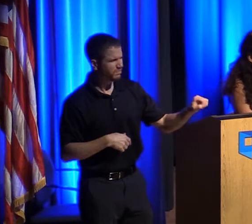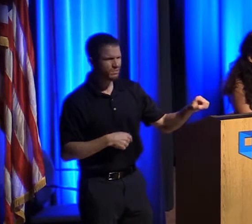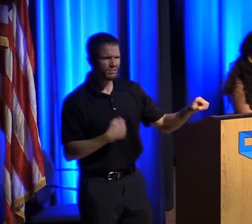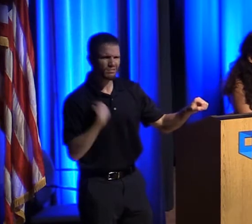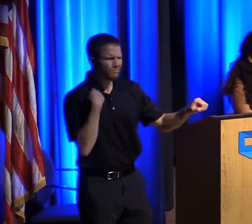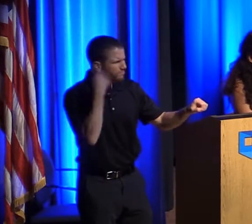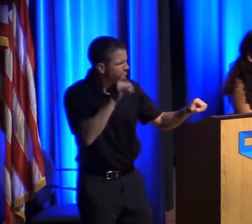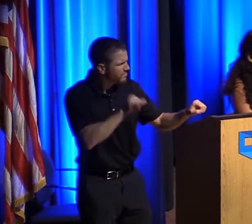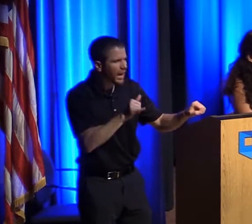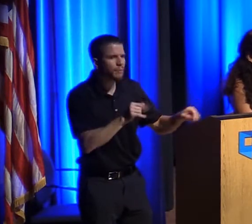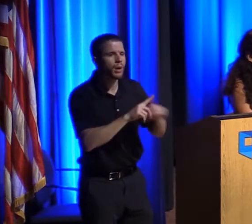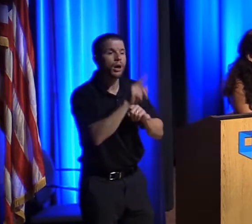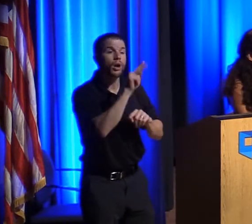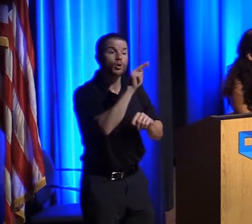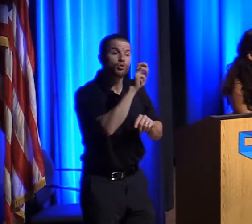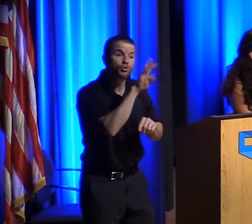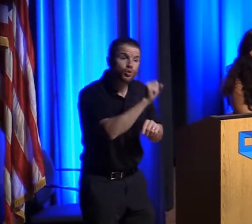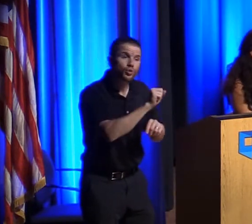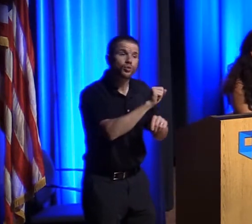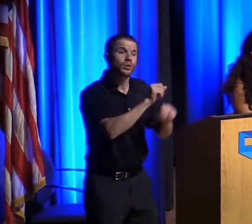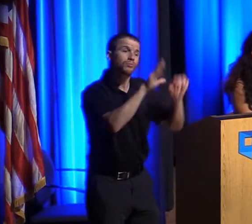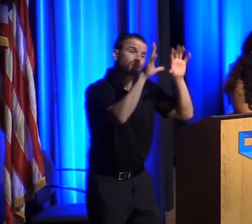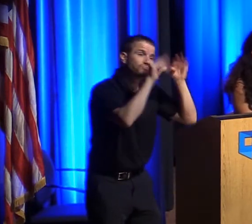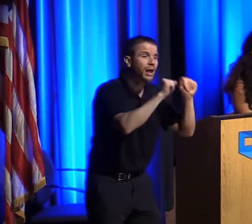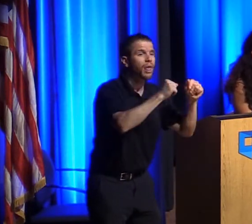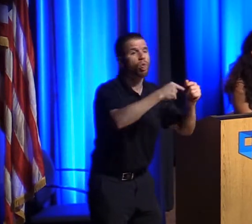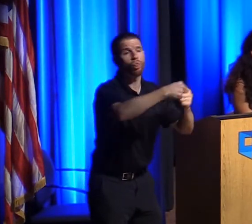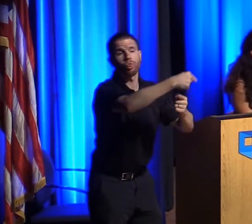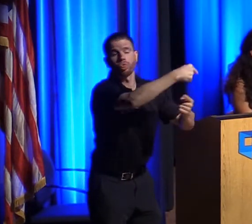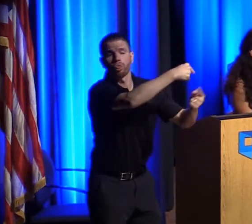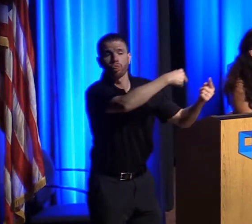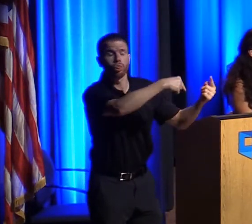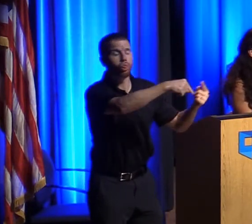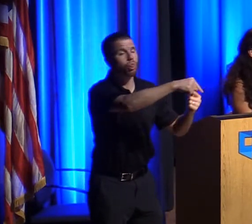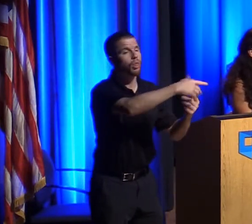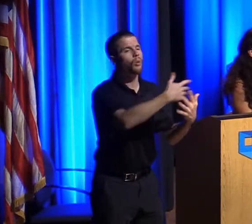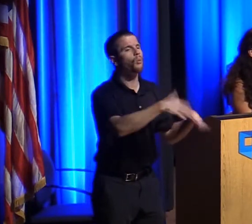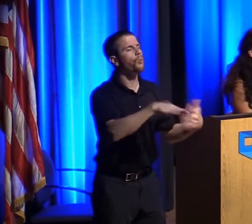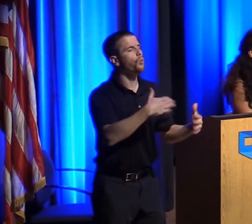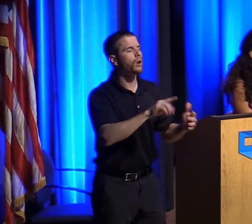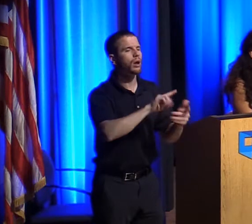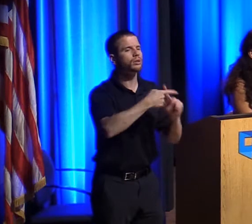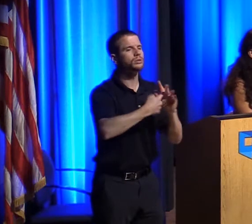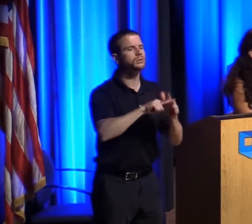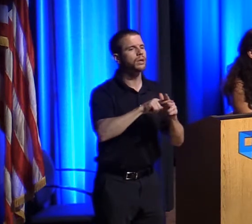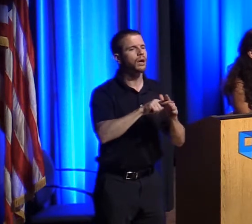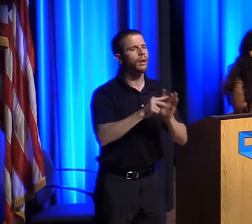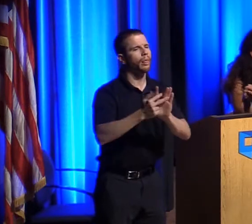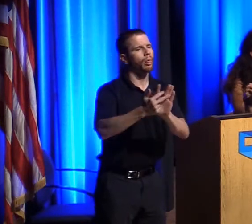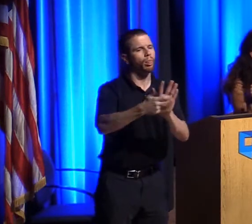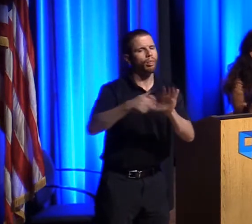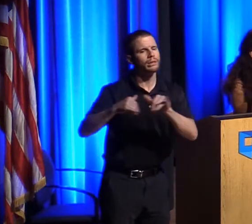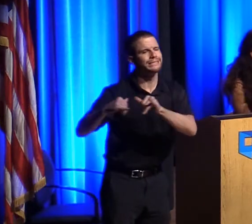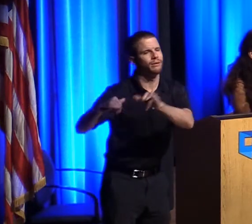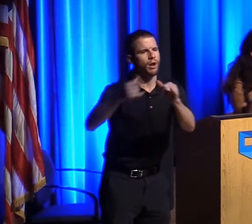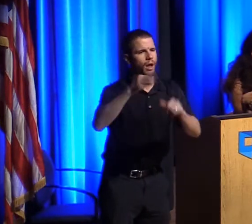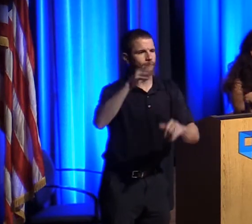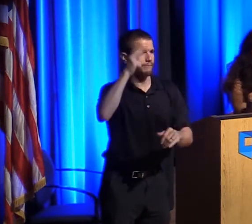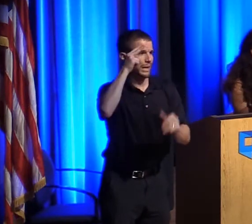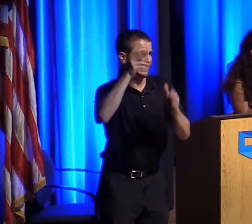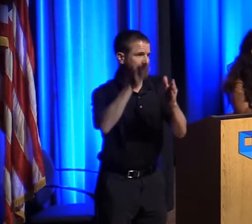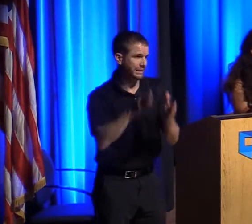personal experience. I think it's a tough question because, the stereotypes affect